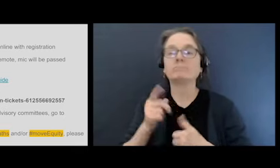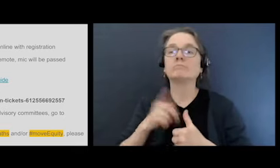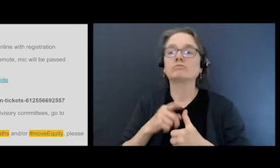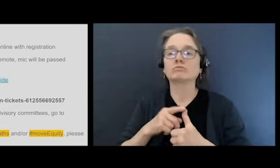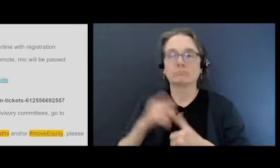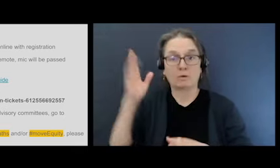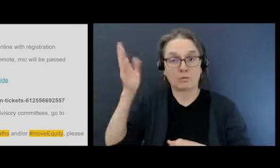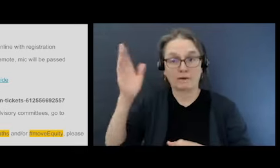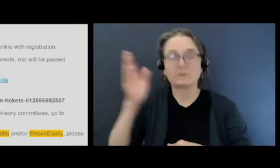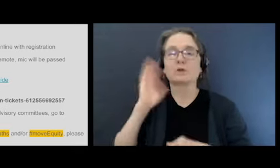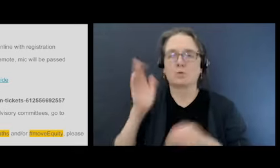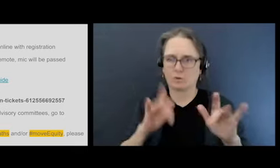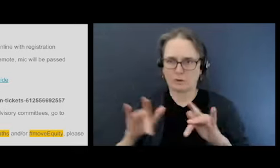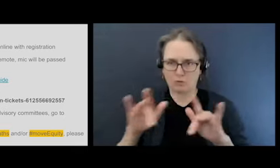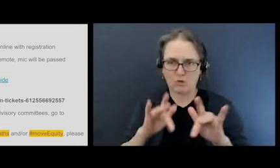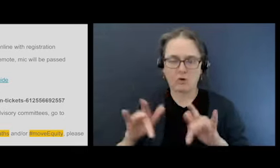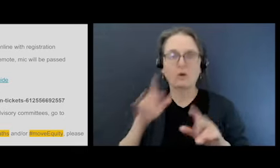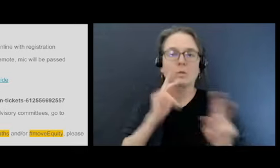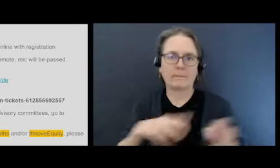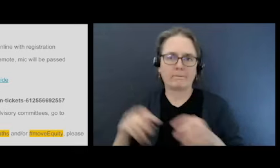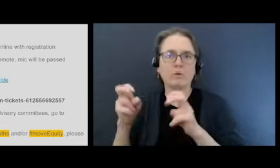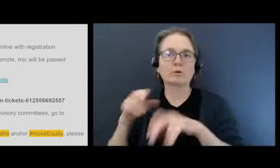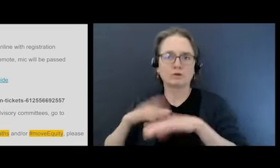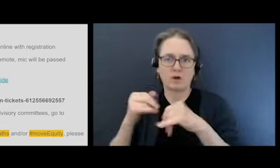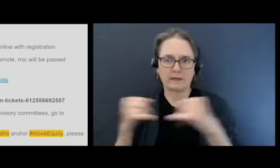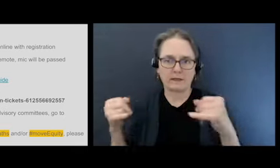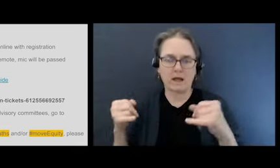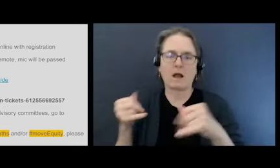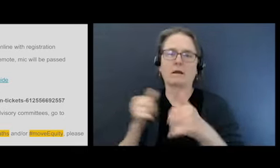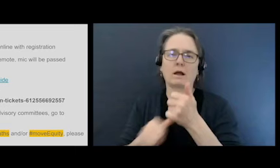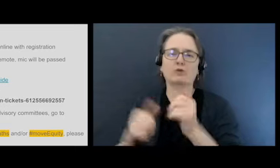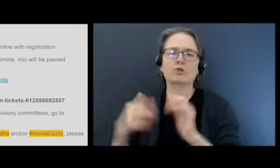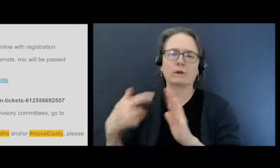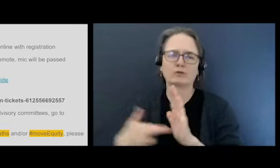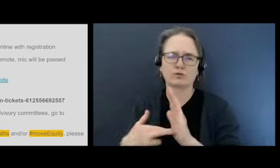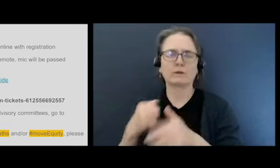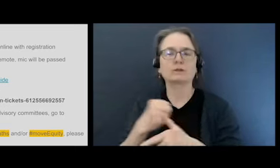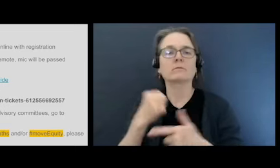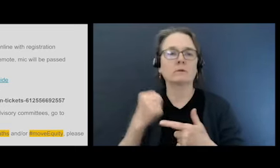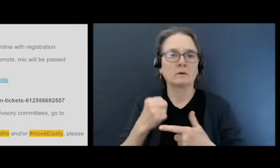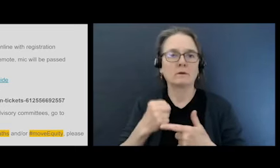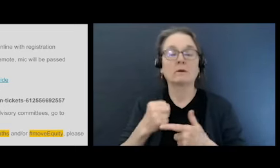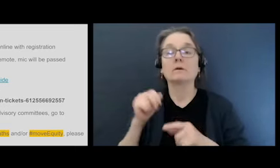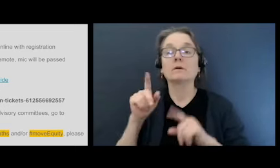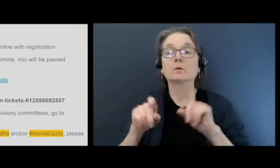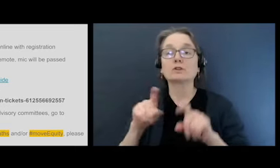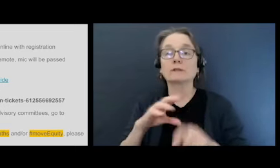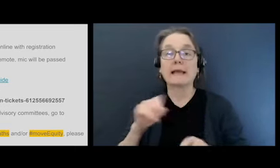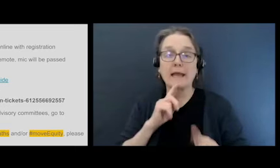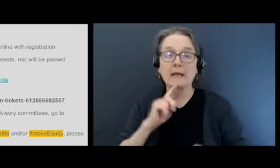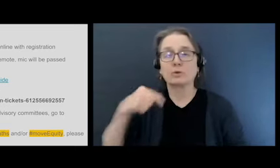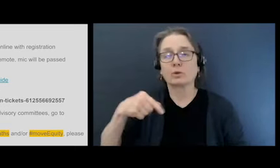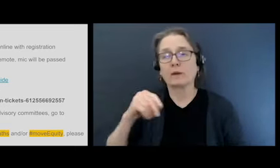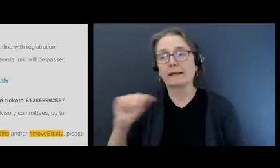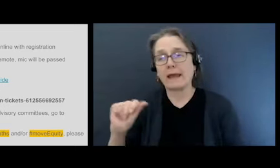with registration. For questions and answers, if you're remotely joining us, you can add questions